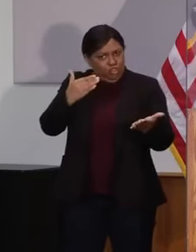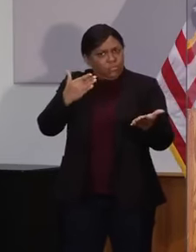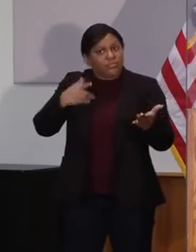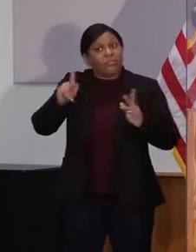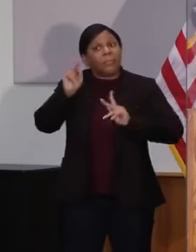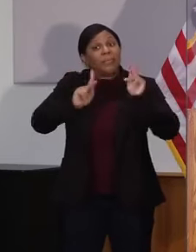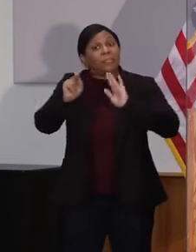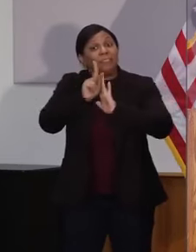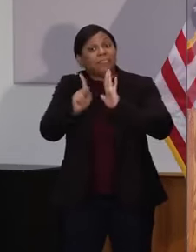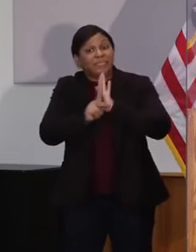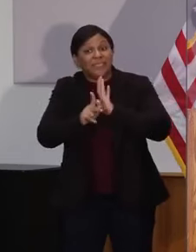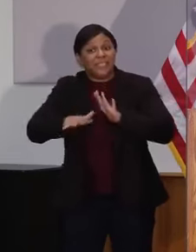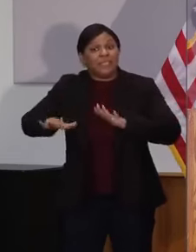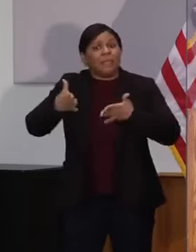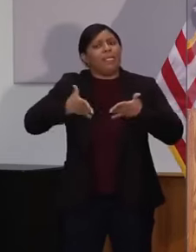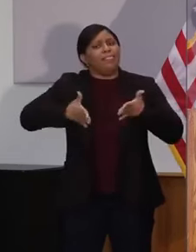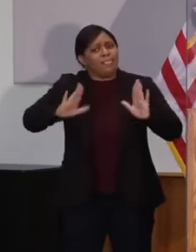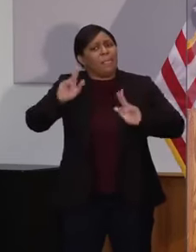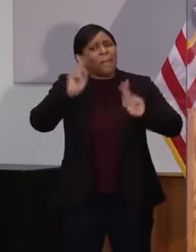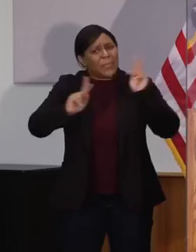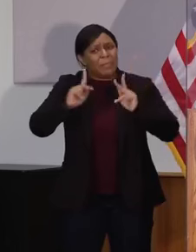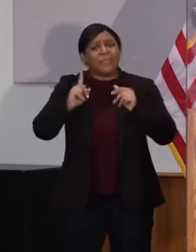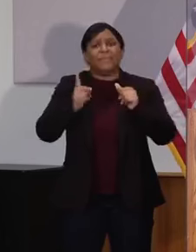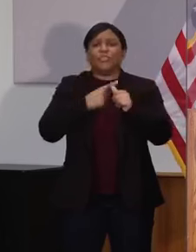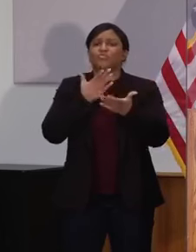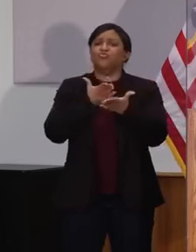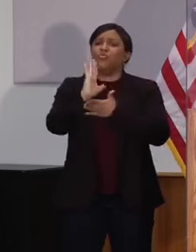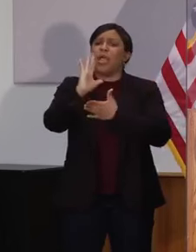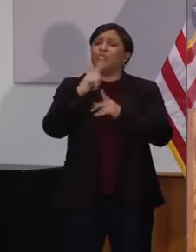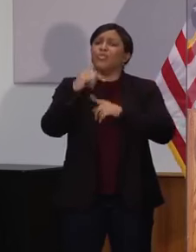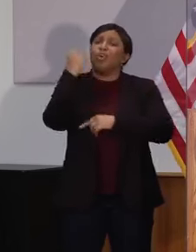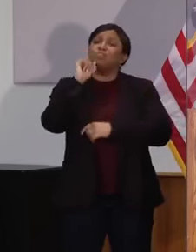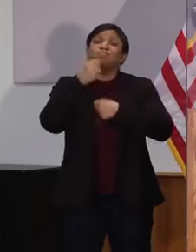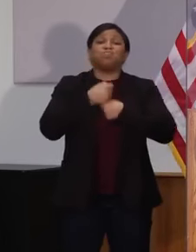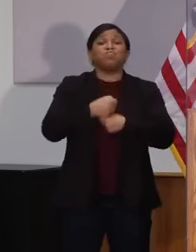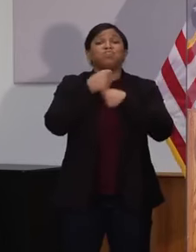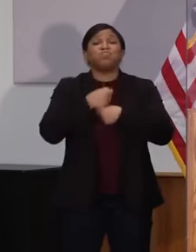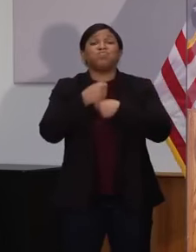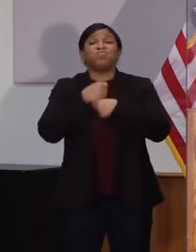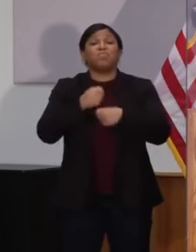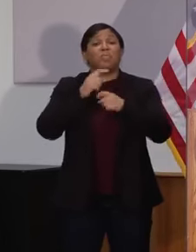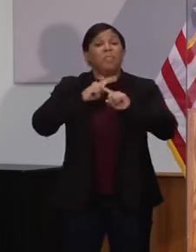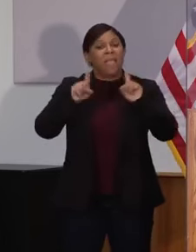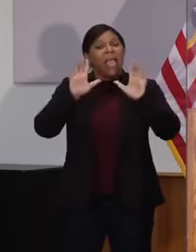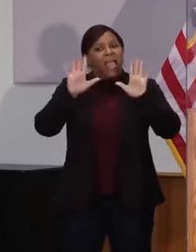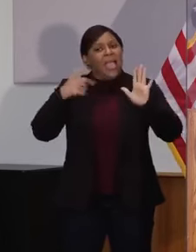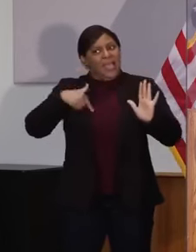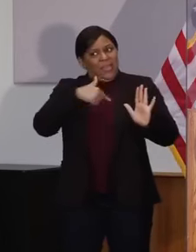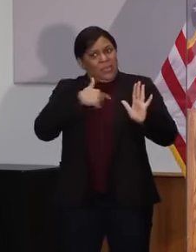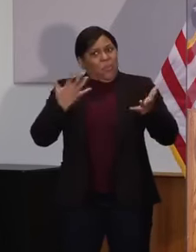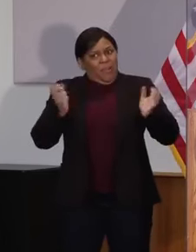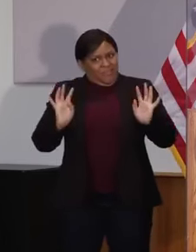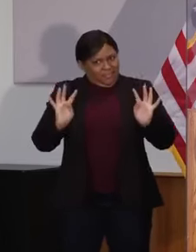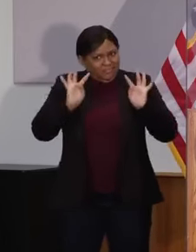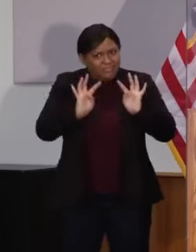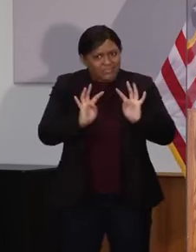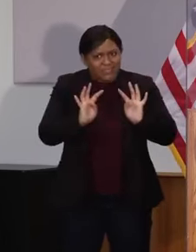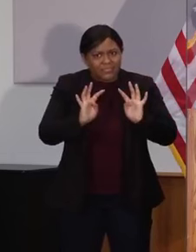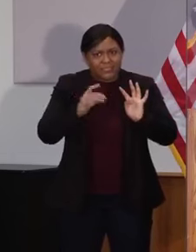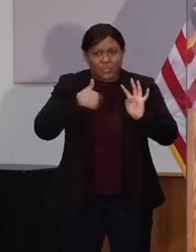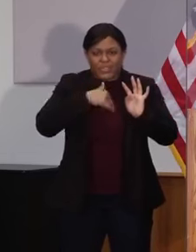about what practices are effective and what practices have been tested. And we've learned a few things ourselves as we've gotten